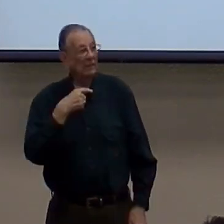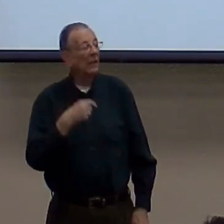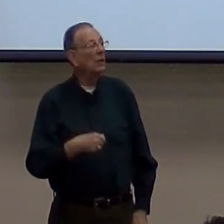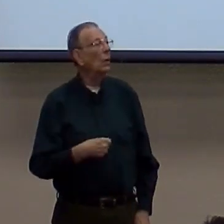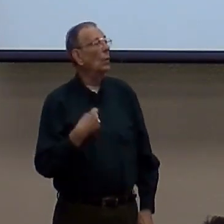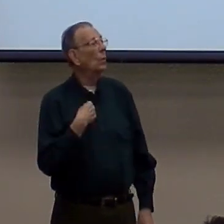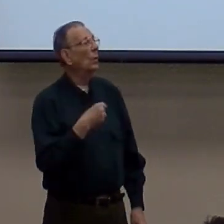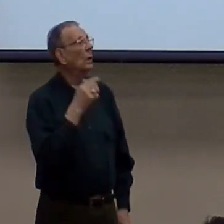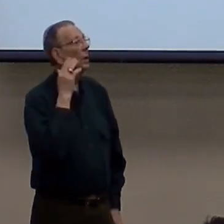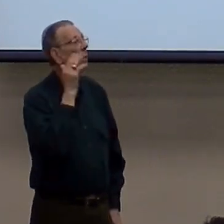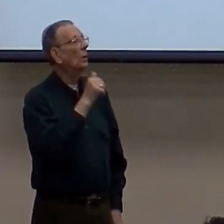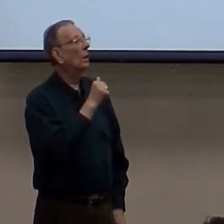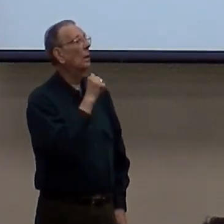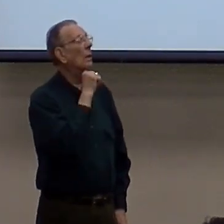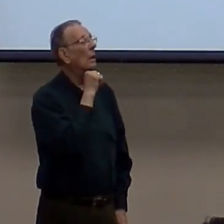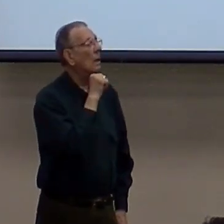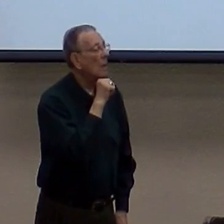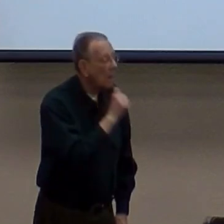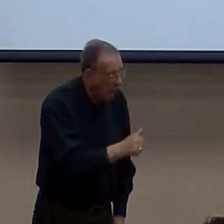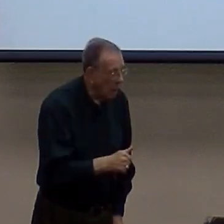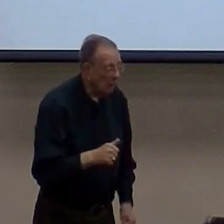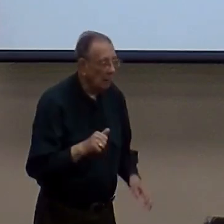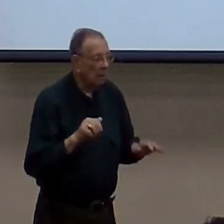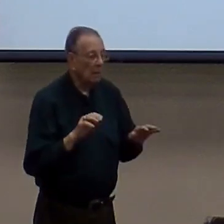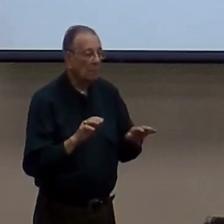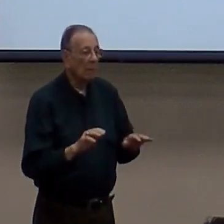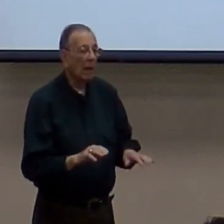we will not bow down. Kevin?